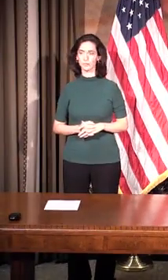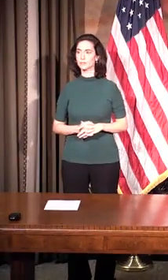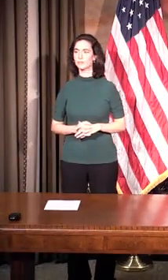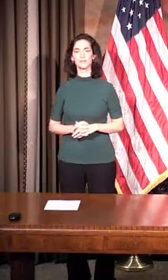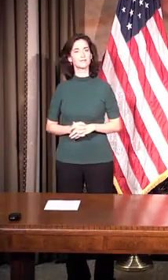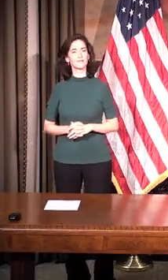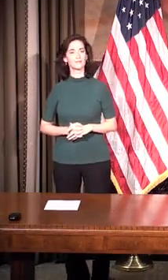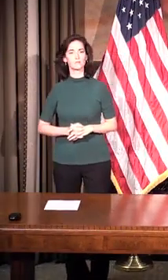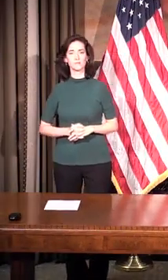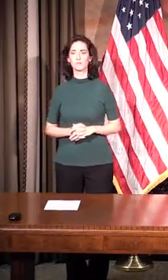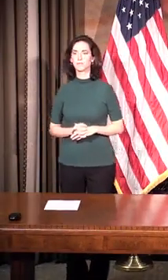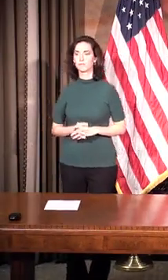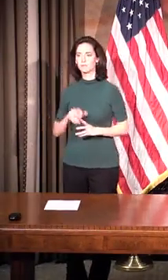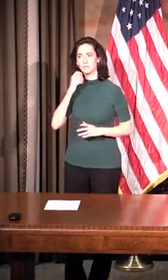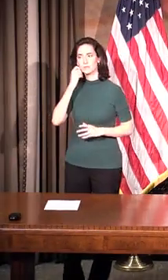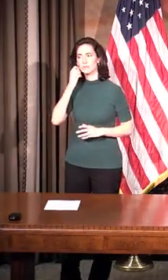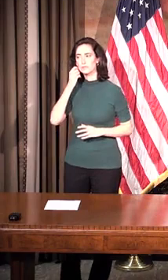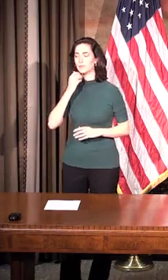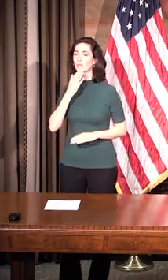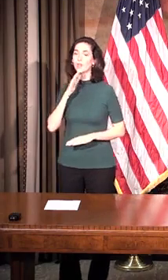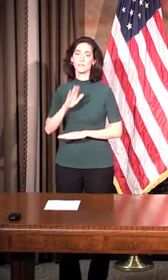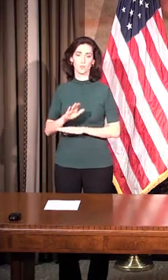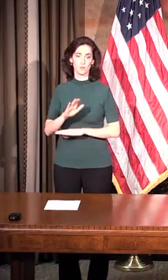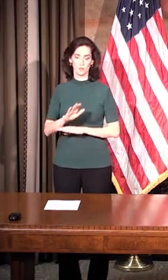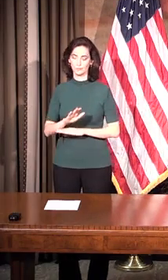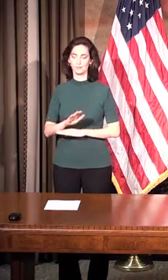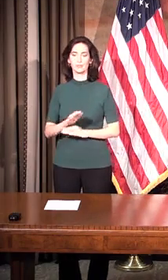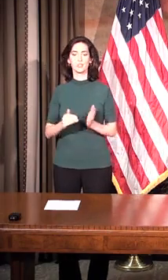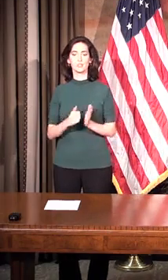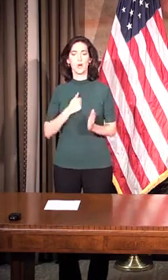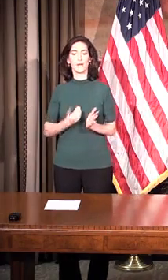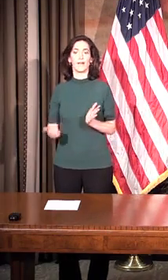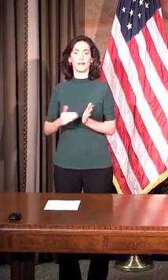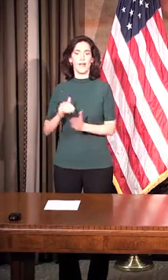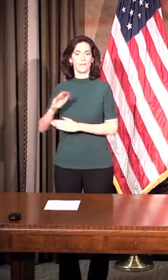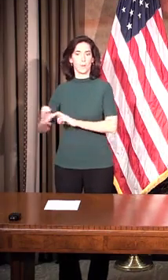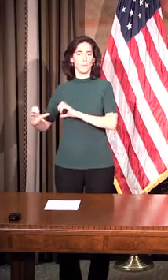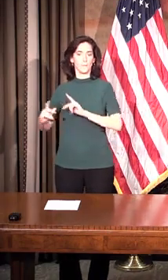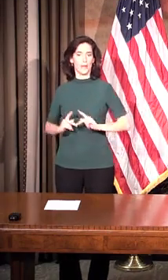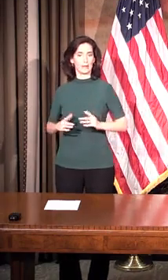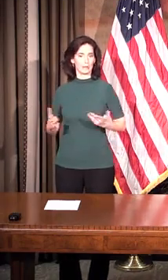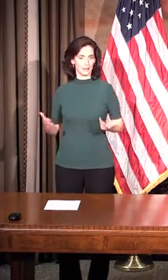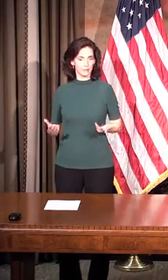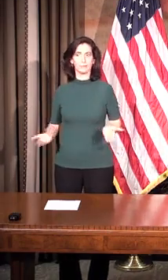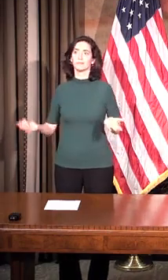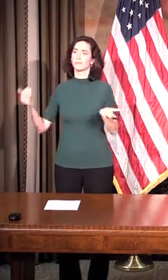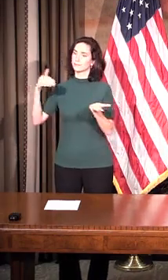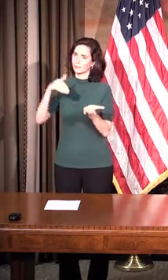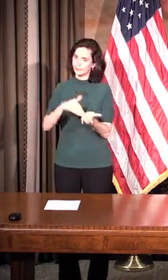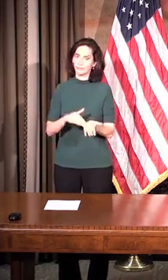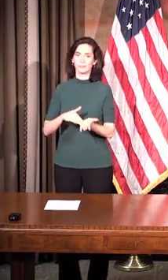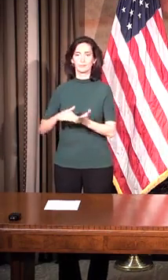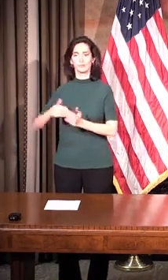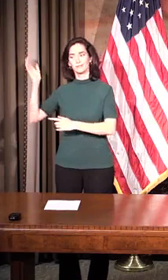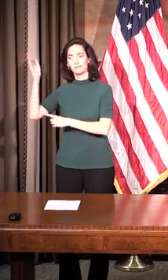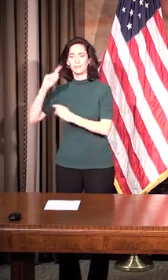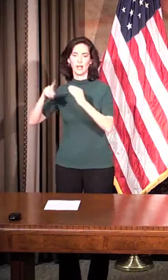Good afternoon, everybody. I'm sorry we have to be back here this afternoon doing yet another hurricane press